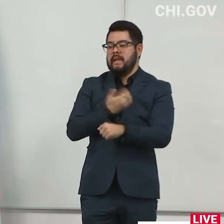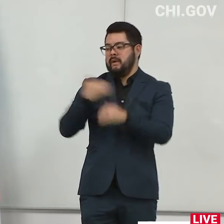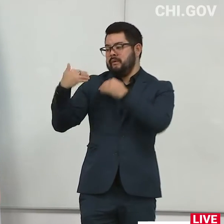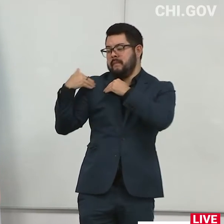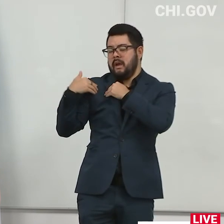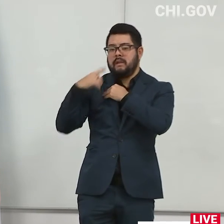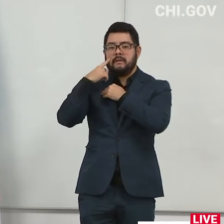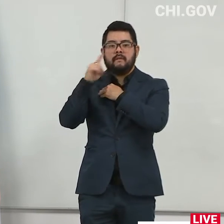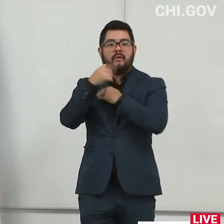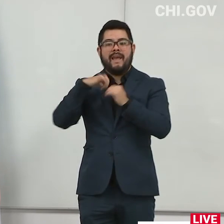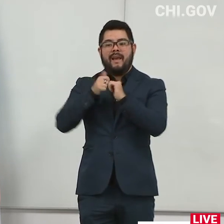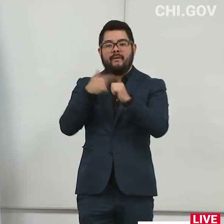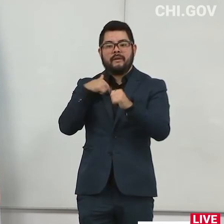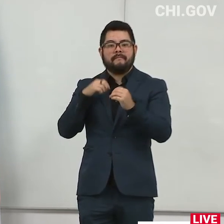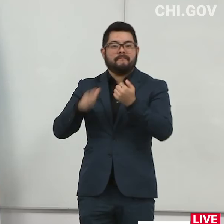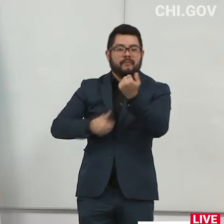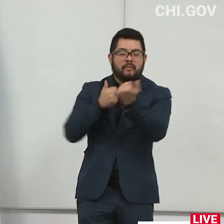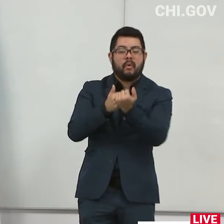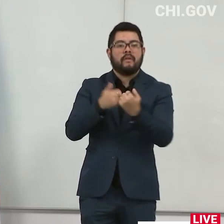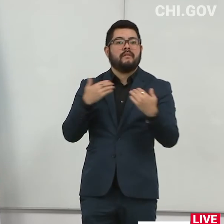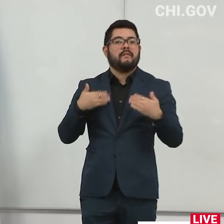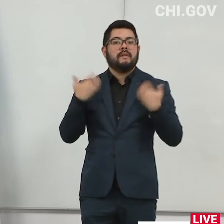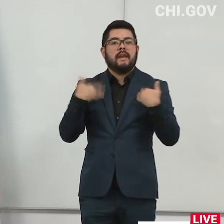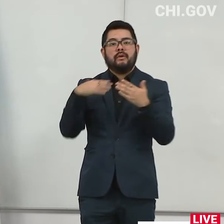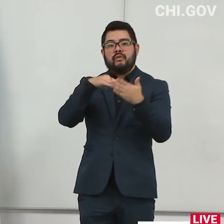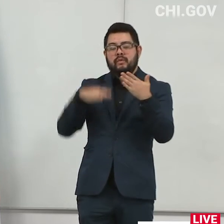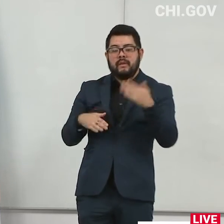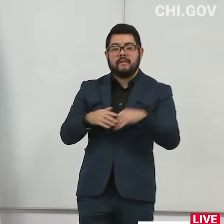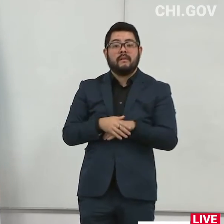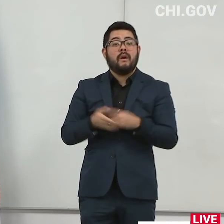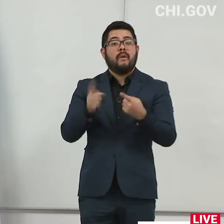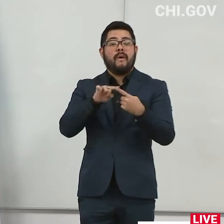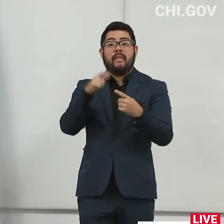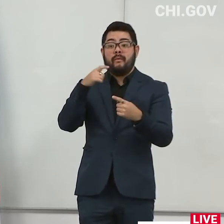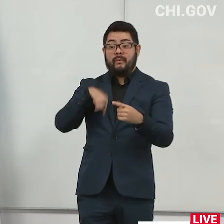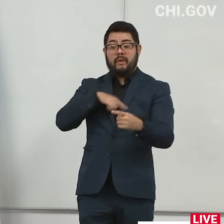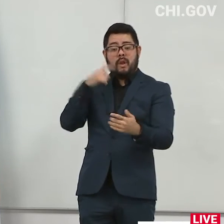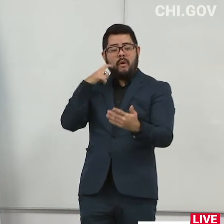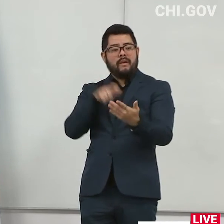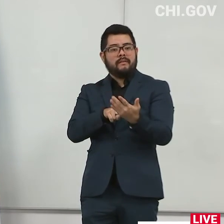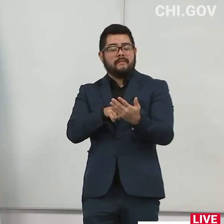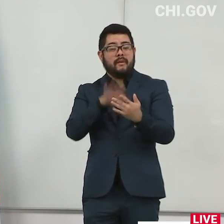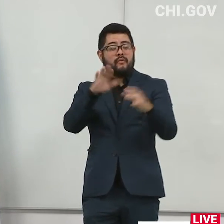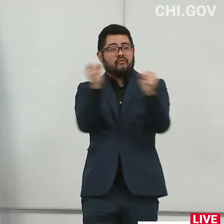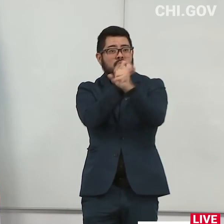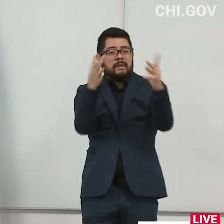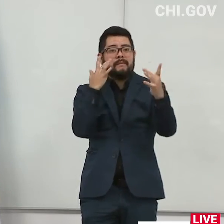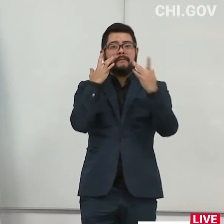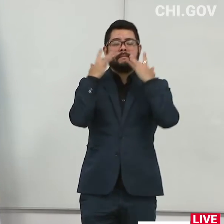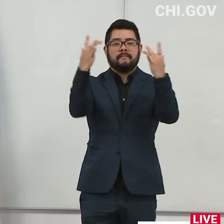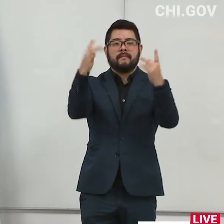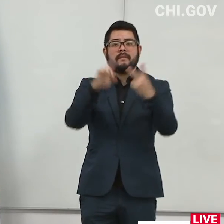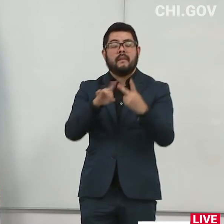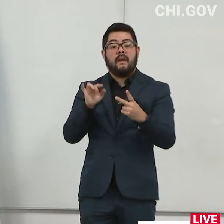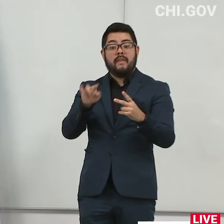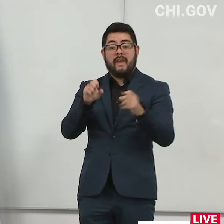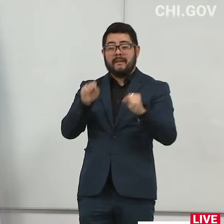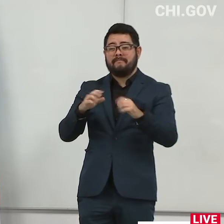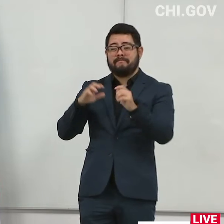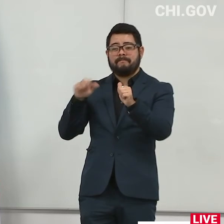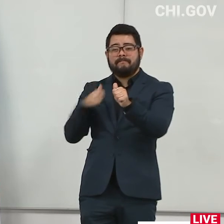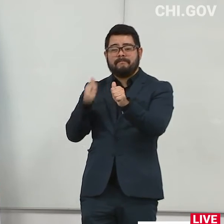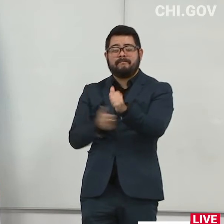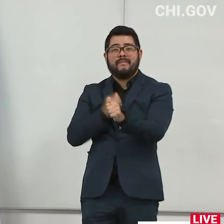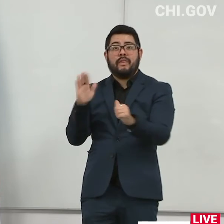young people, to see their eyes light up when they see their passion and they're able to step into their truth. There's